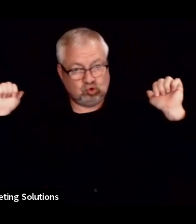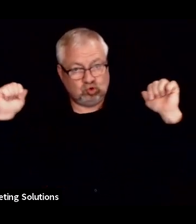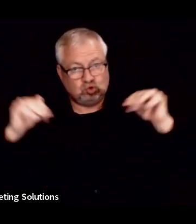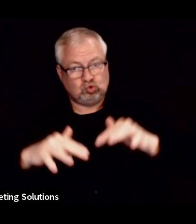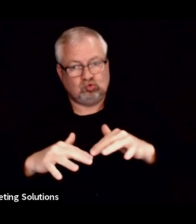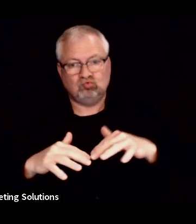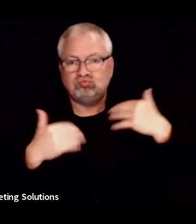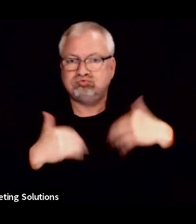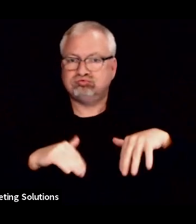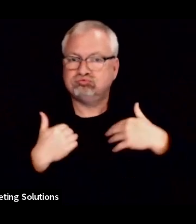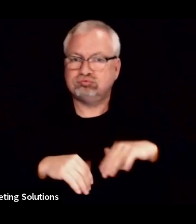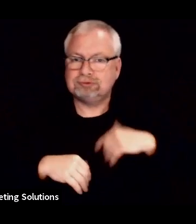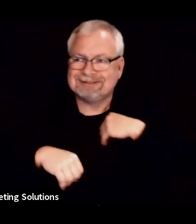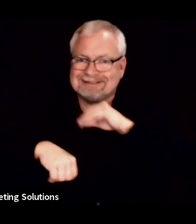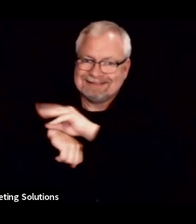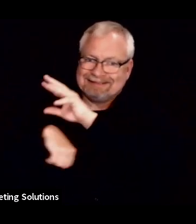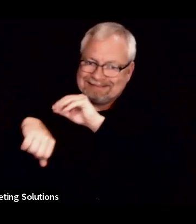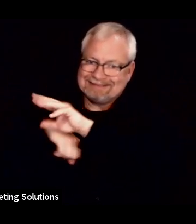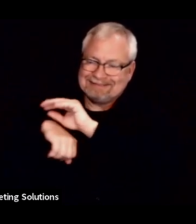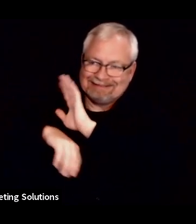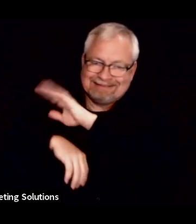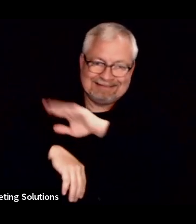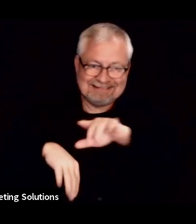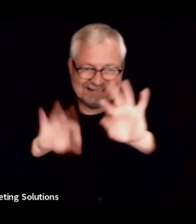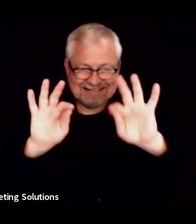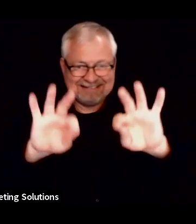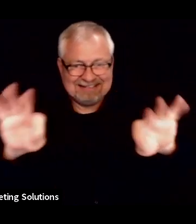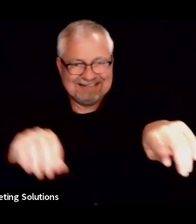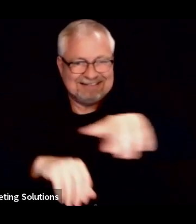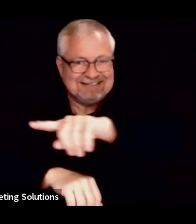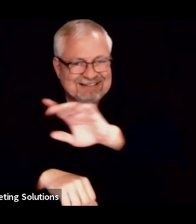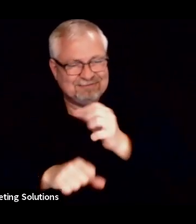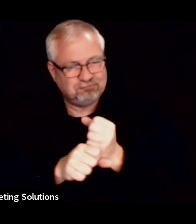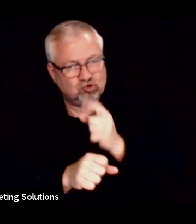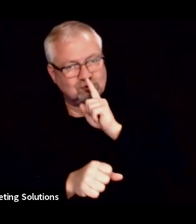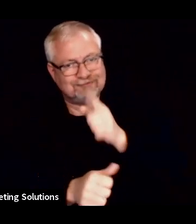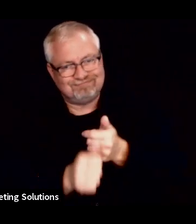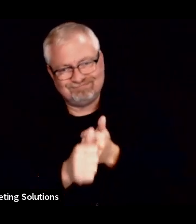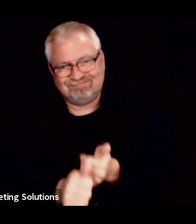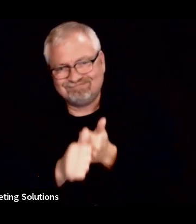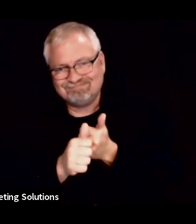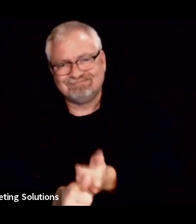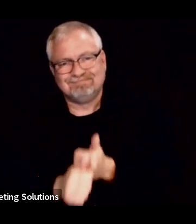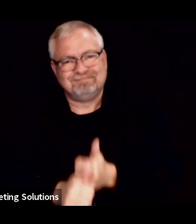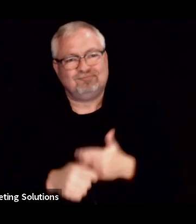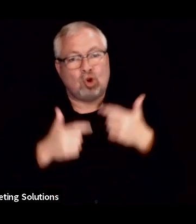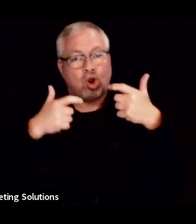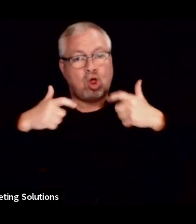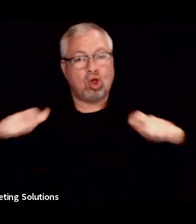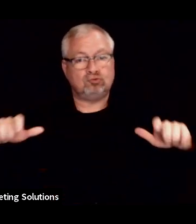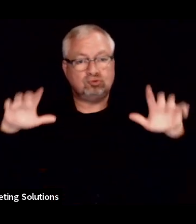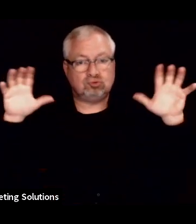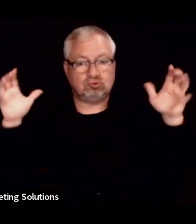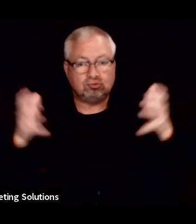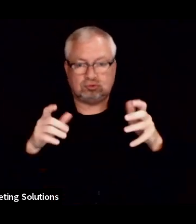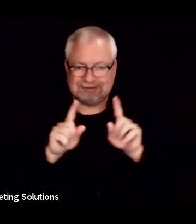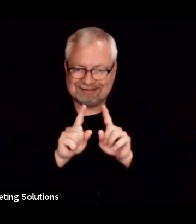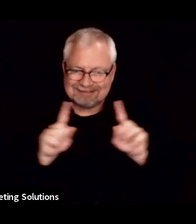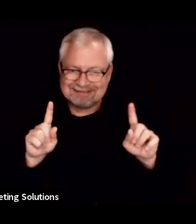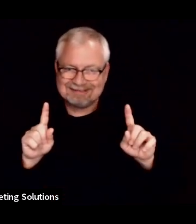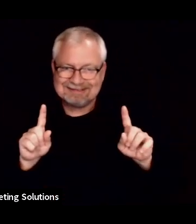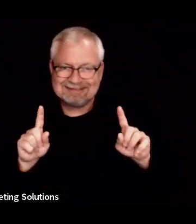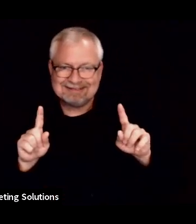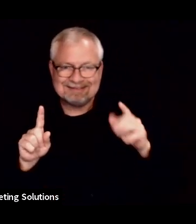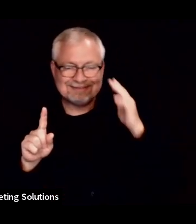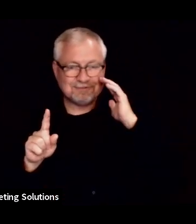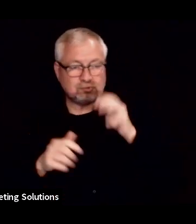try to avoid large, close proximity crowds, especially of vulnerable people.